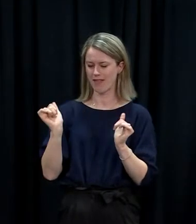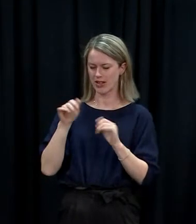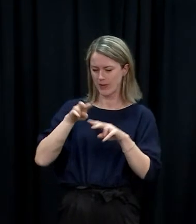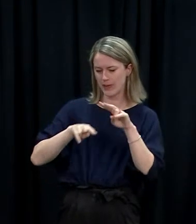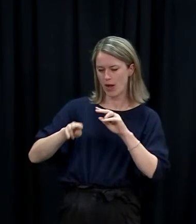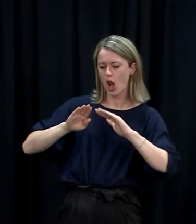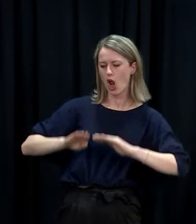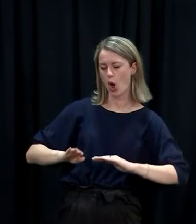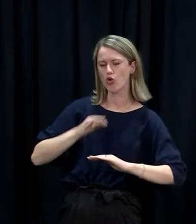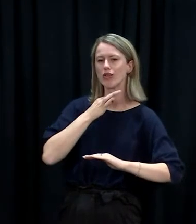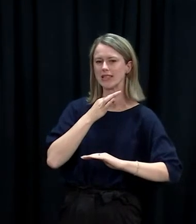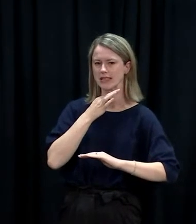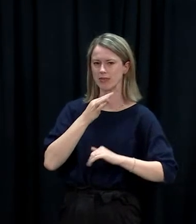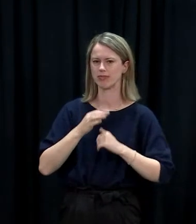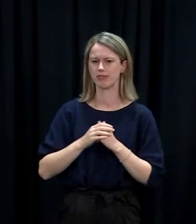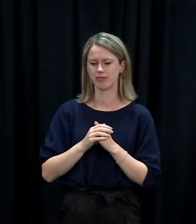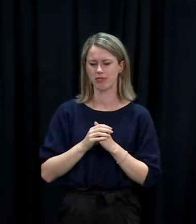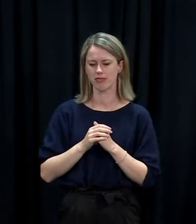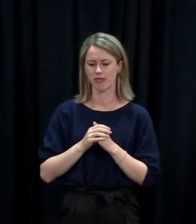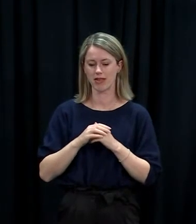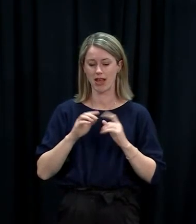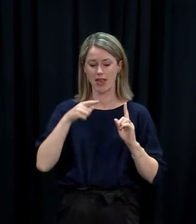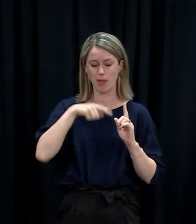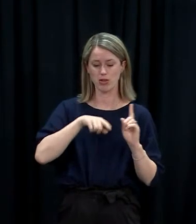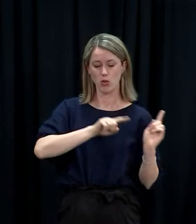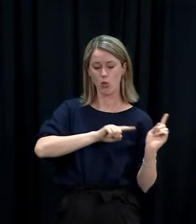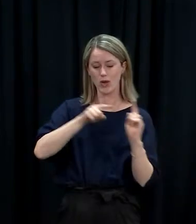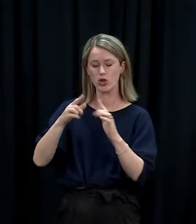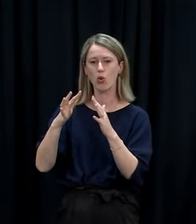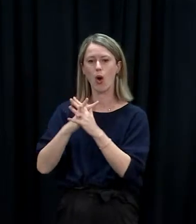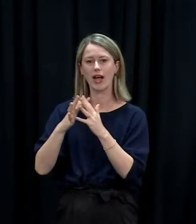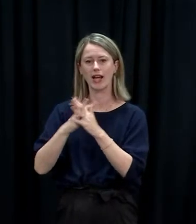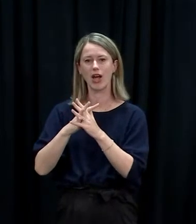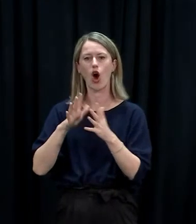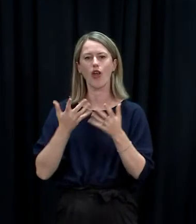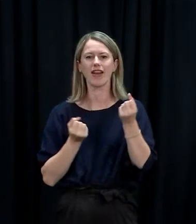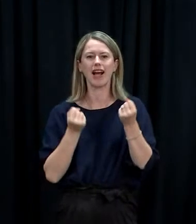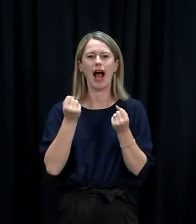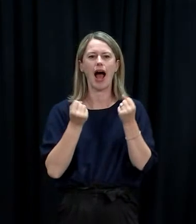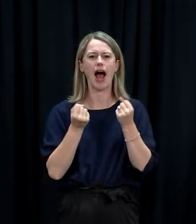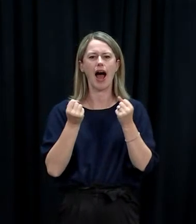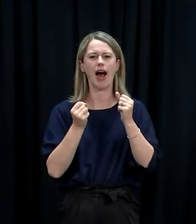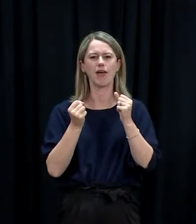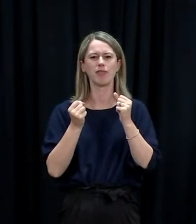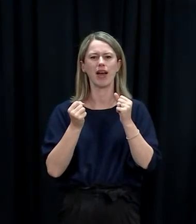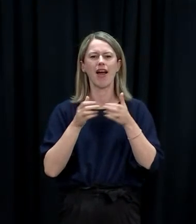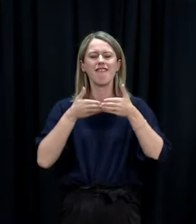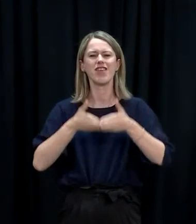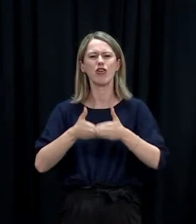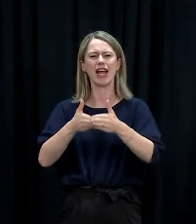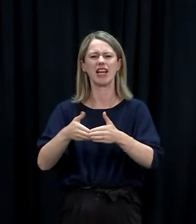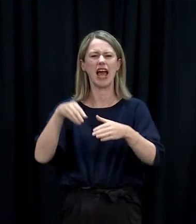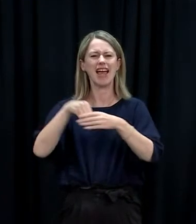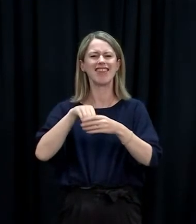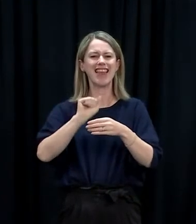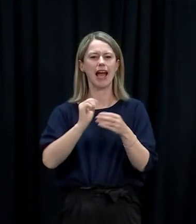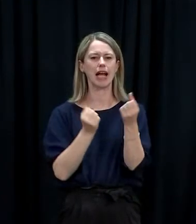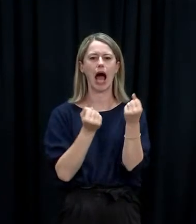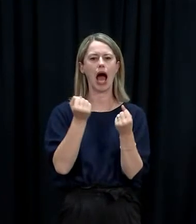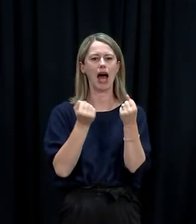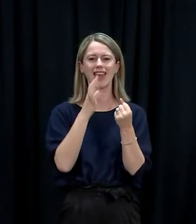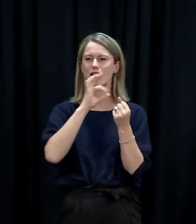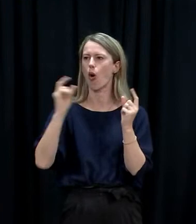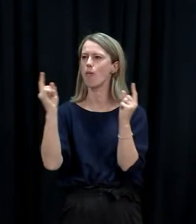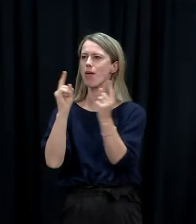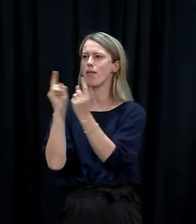as low risk. The way they travelled to Waiheke Island was on the vehicle ferry, and they were inside the car the whole way. So, and there are no